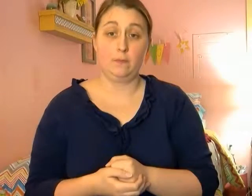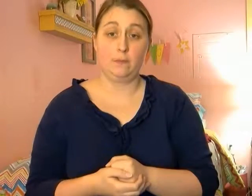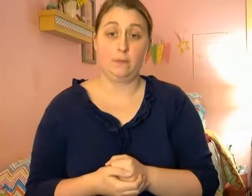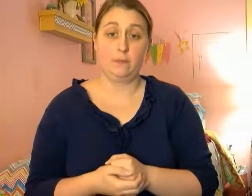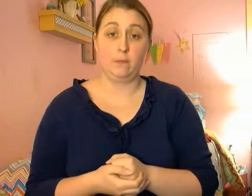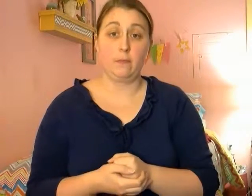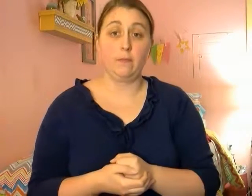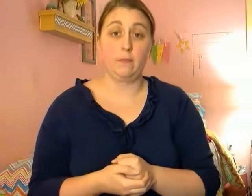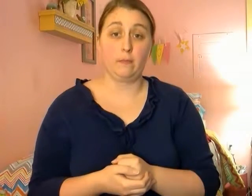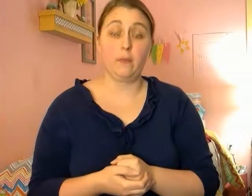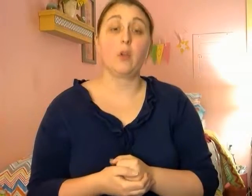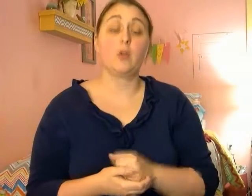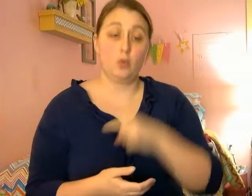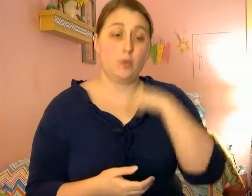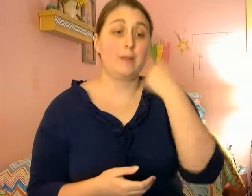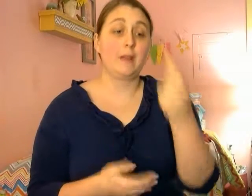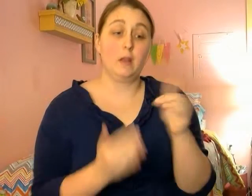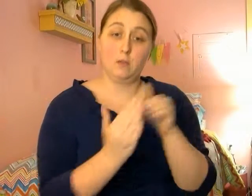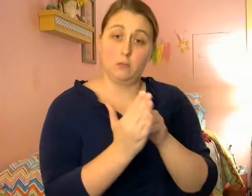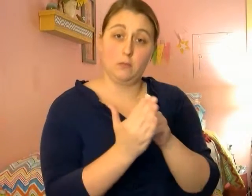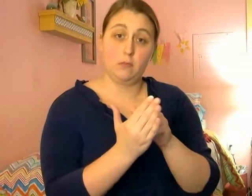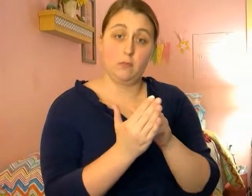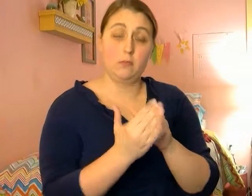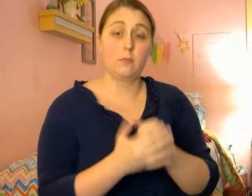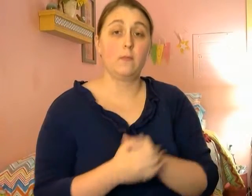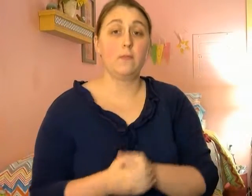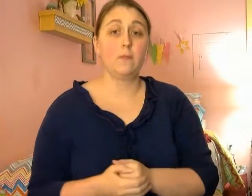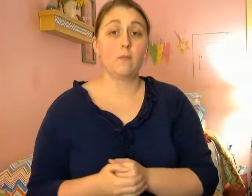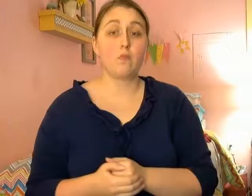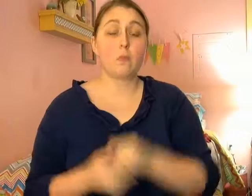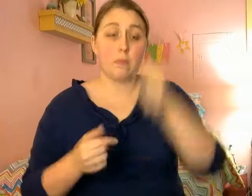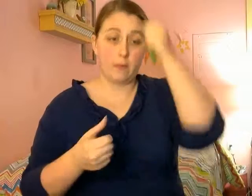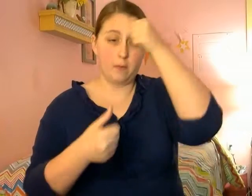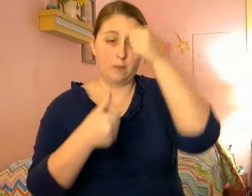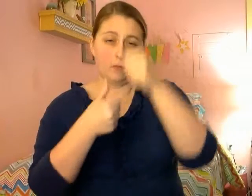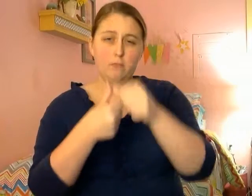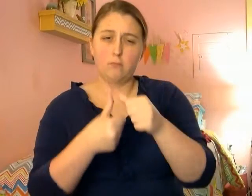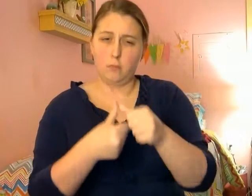Can you say it again, Susan? Okay. Remember,